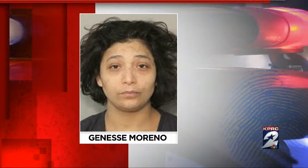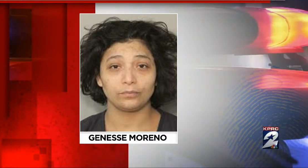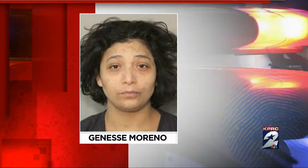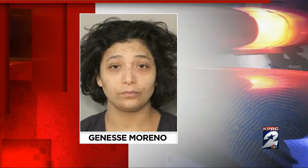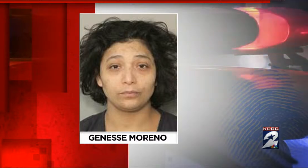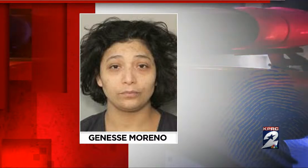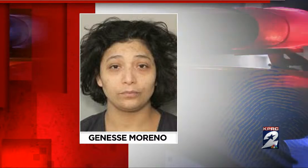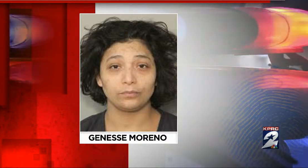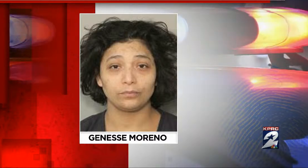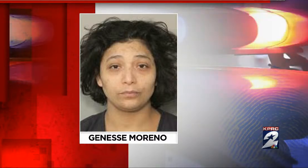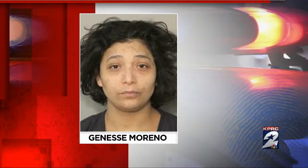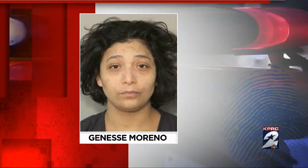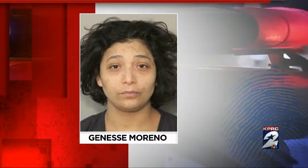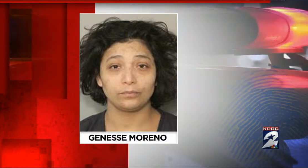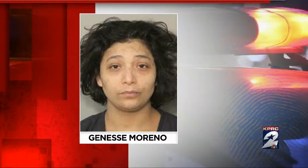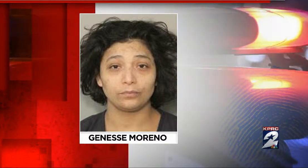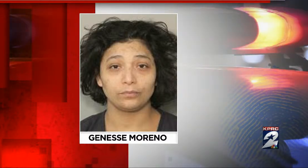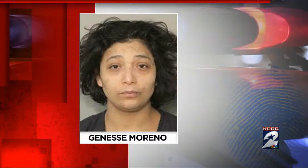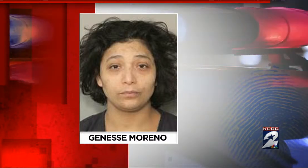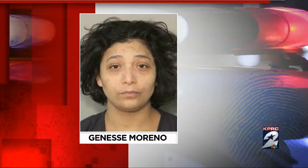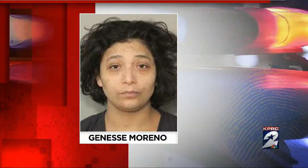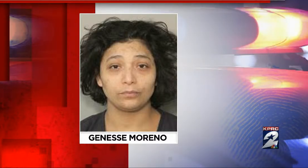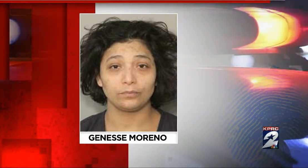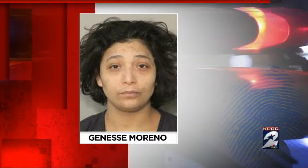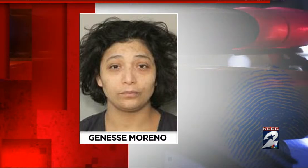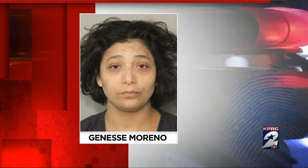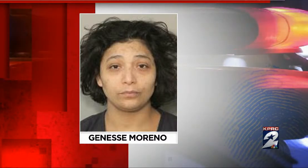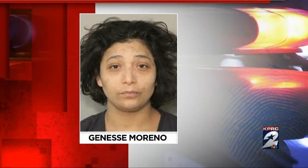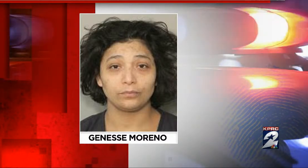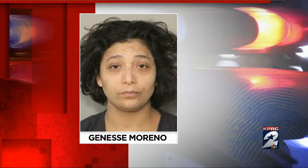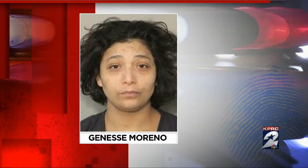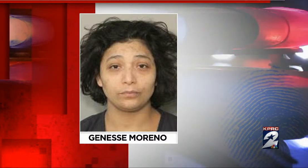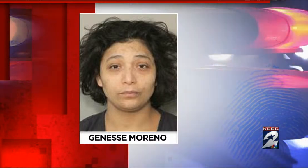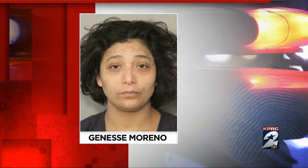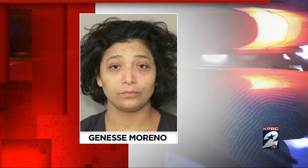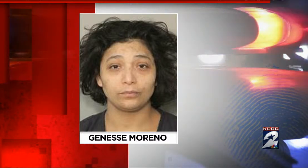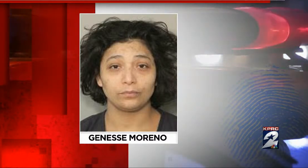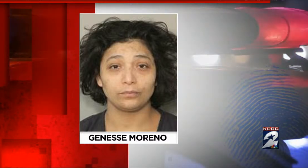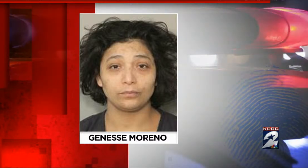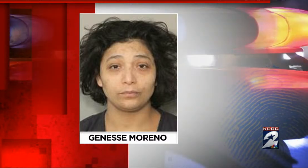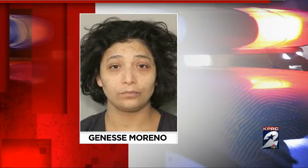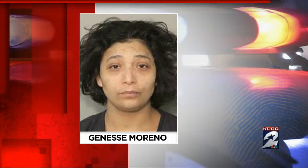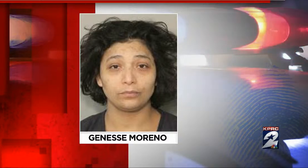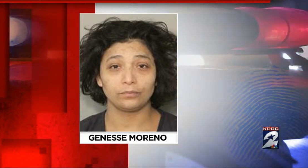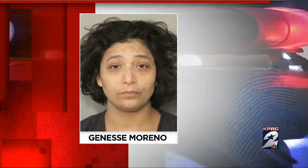Moreno of Conroe. We'll have the latest at 3 and also anytime at clicktohouston.com.